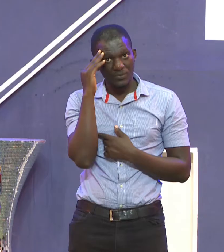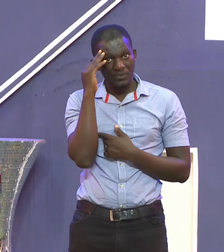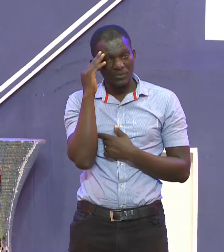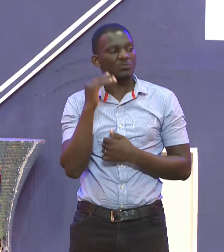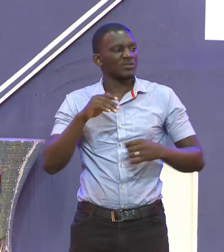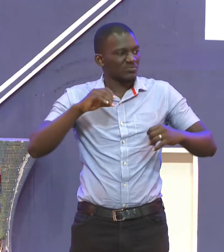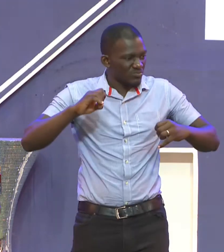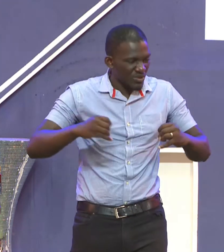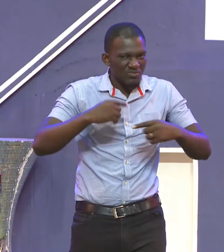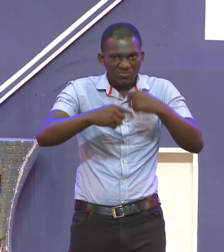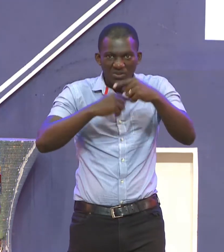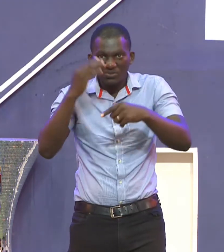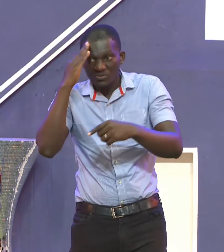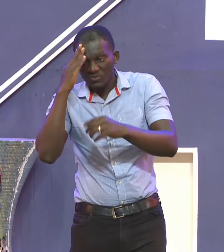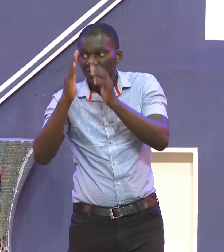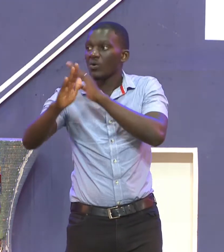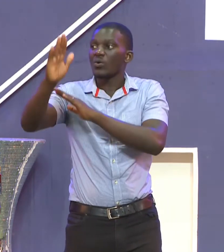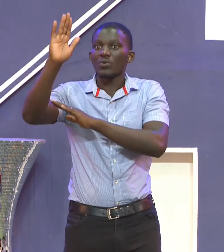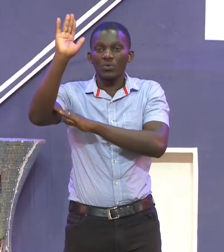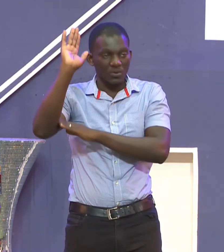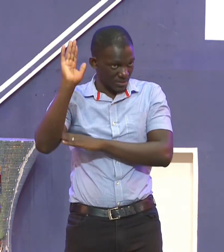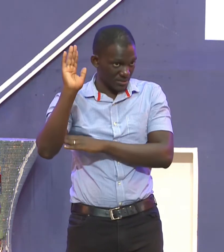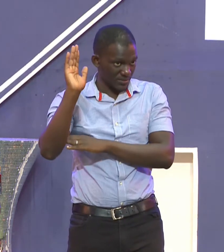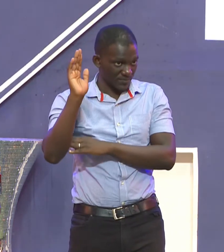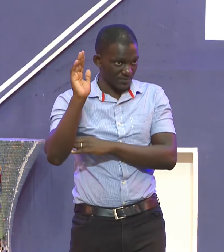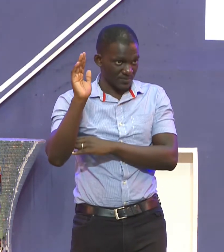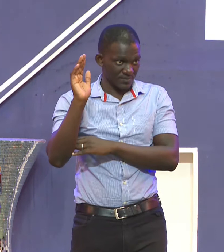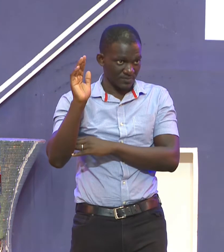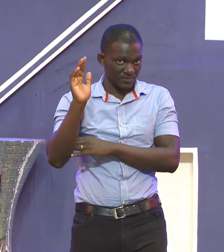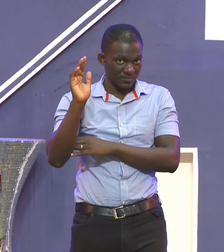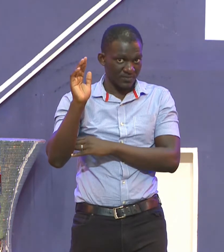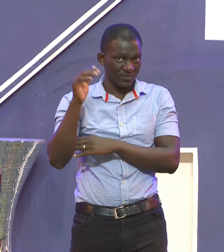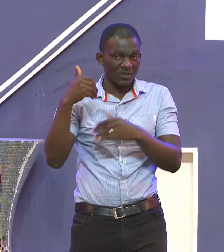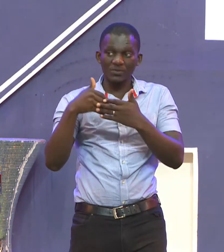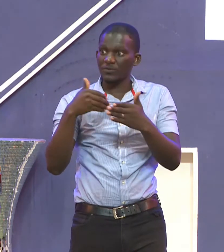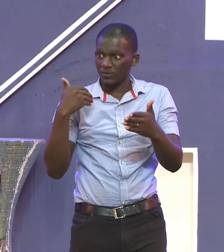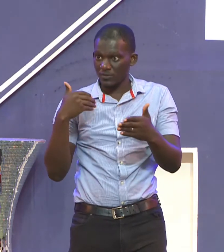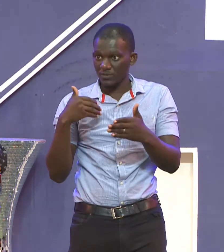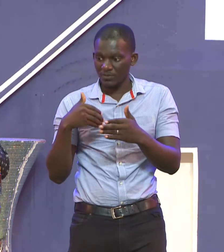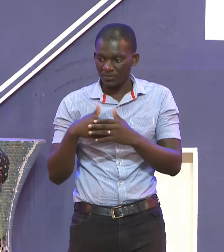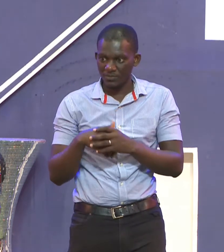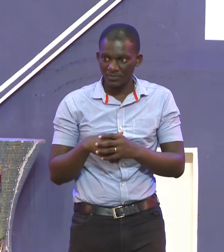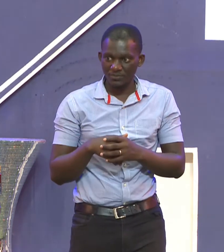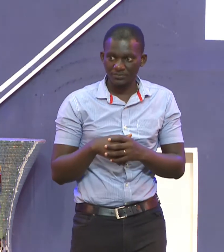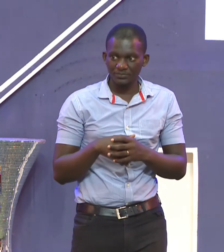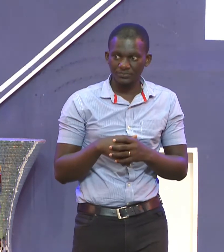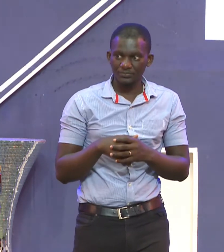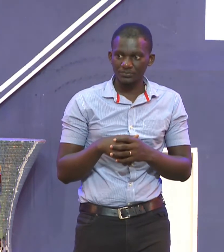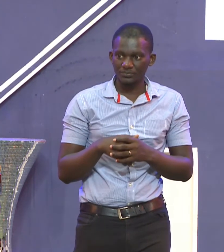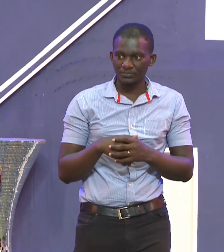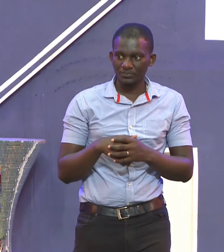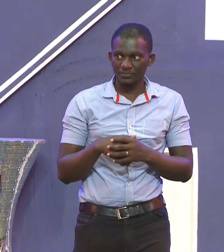tunyiikire okumanya Mukama. Okufuluma kwe nga okay, kankoma awo.